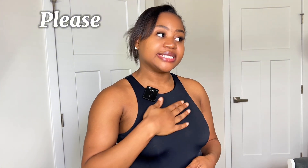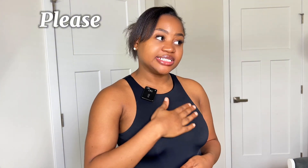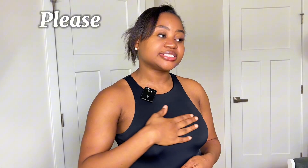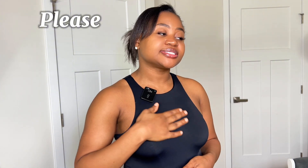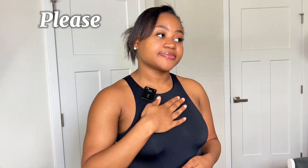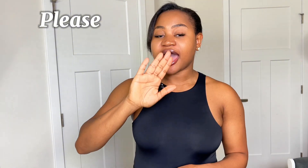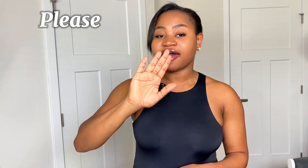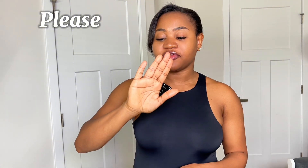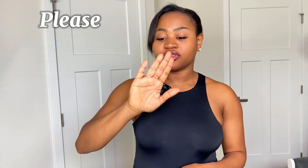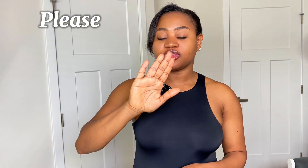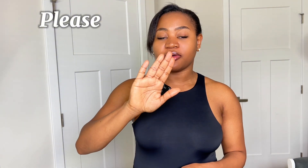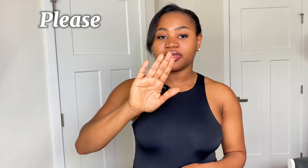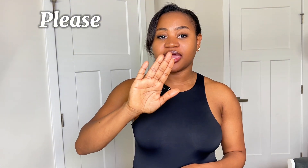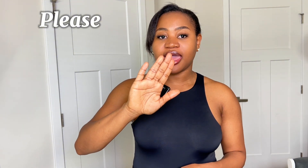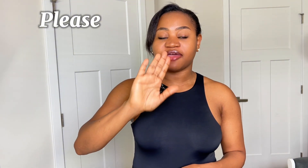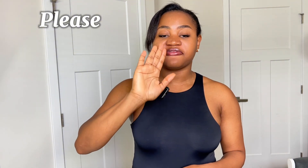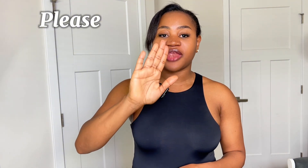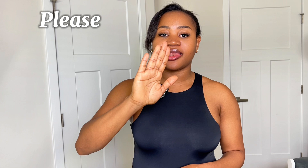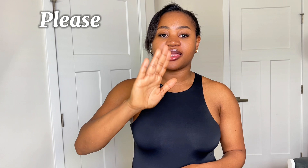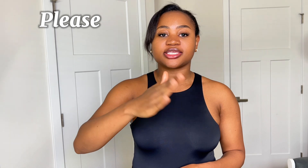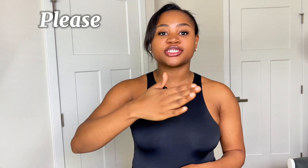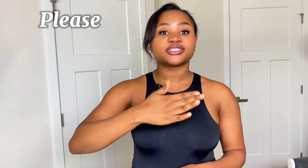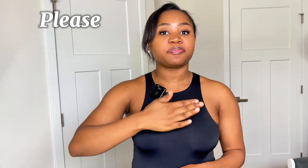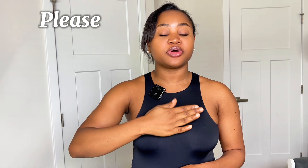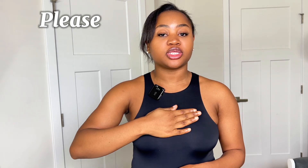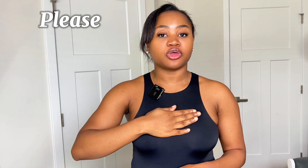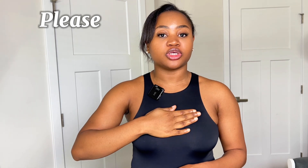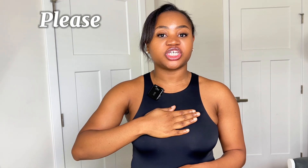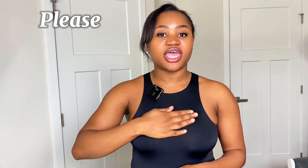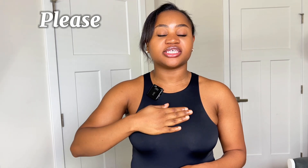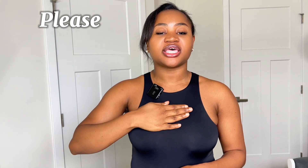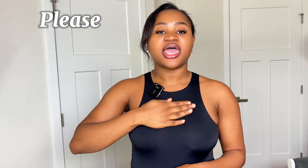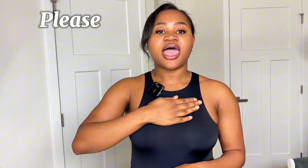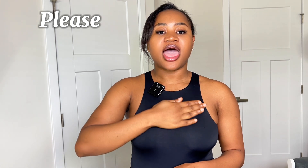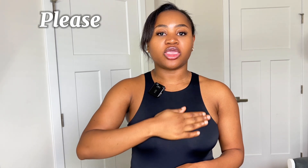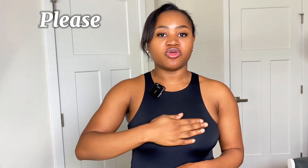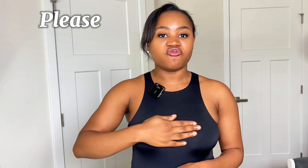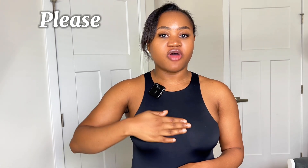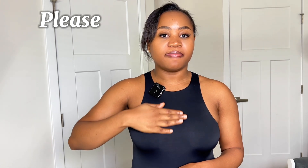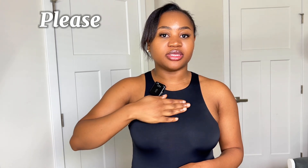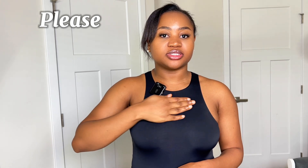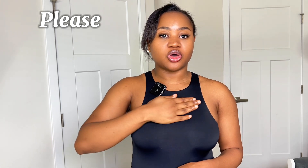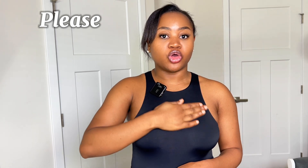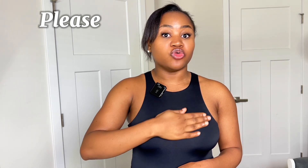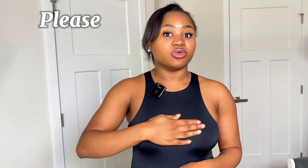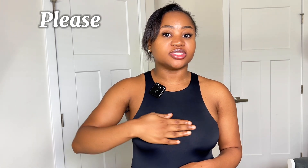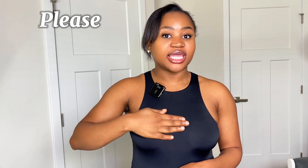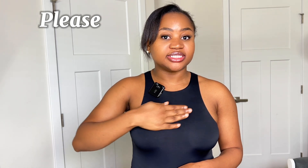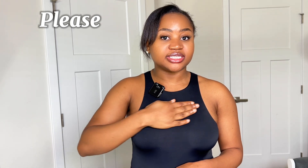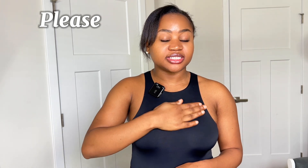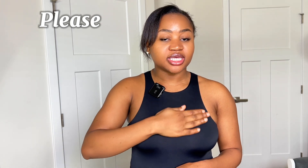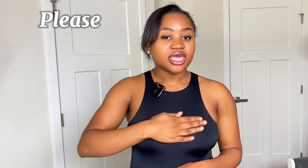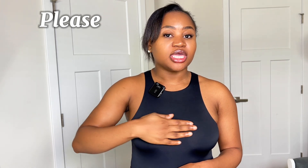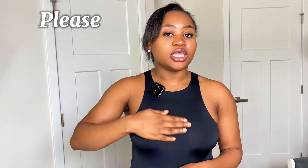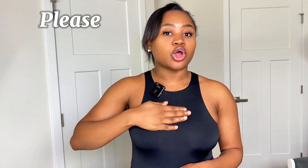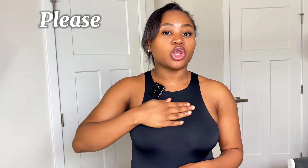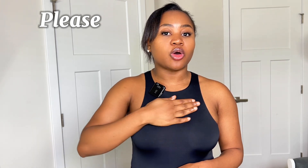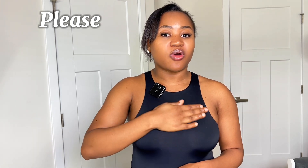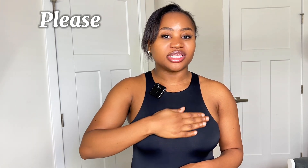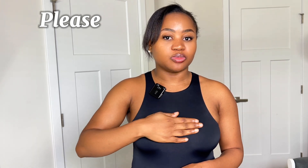Please. Have your dominant hand flat like this. Put it on your chest and you rub it or you rotate it in a clockwise